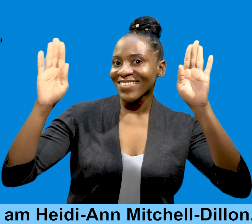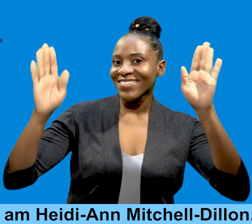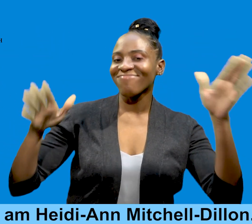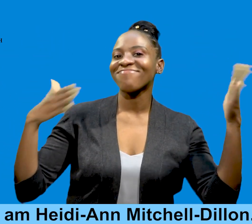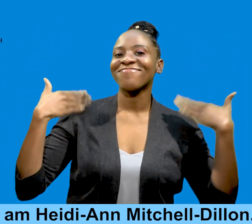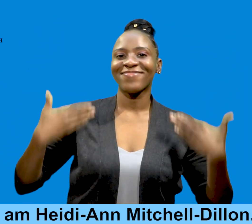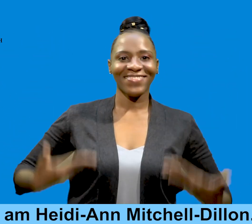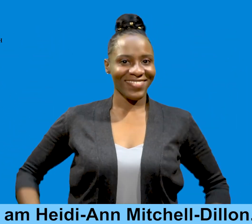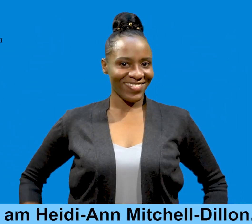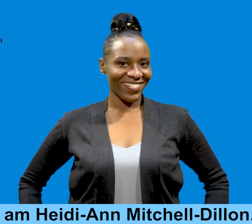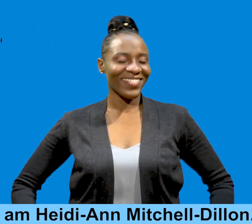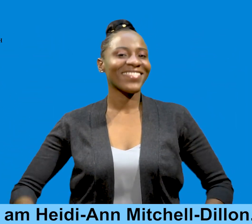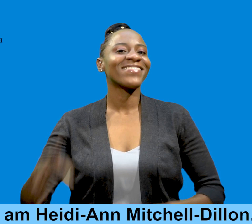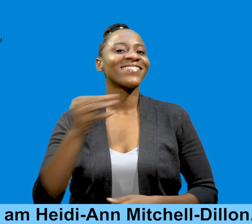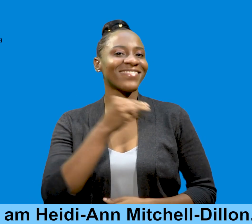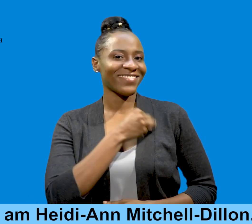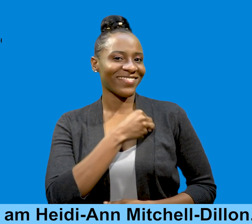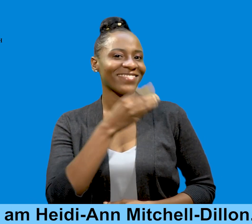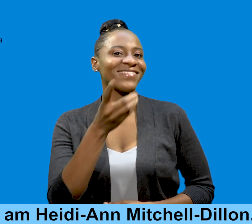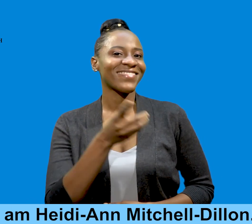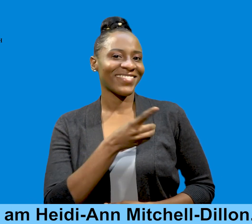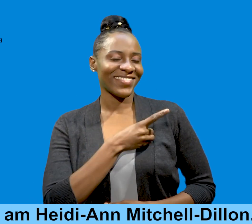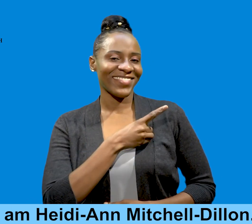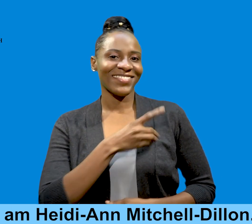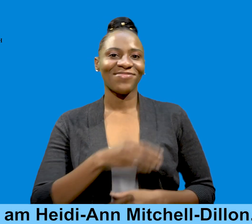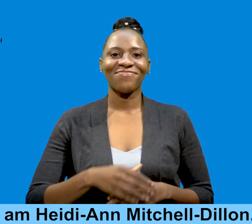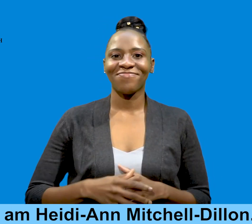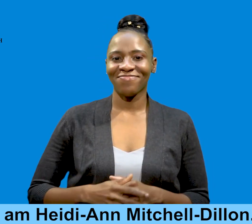Hi, I am Heidian Mitchell Dillon.